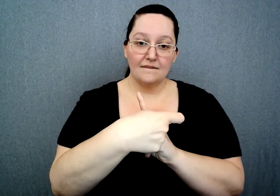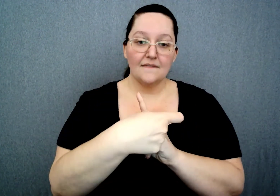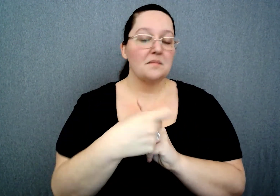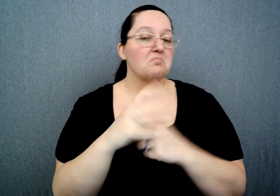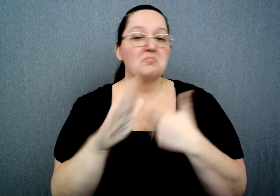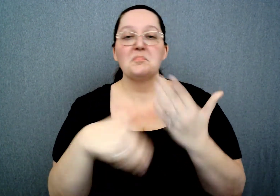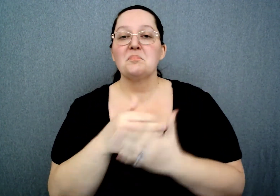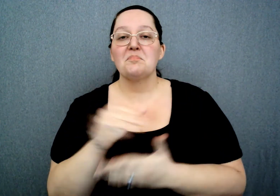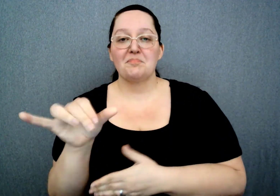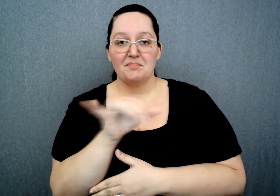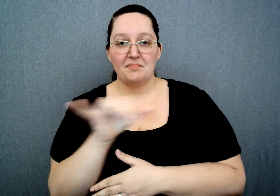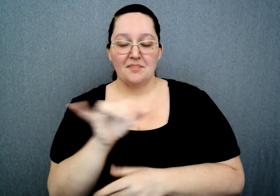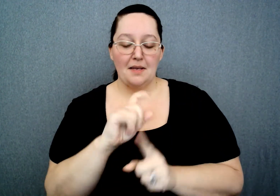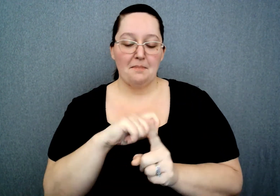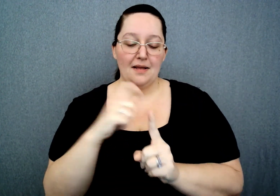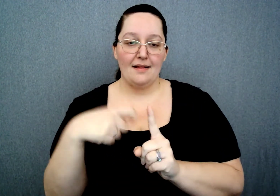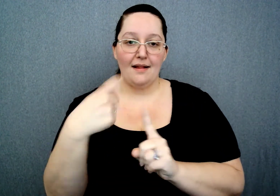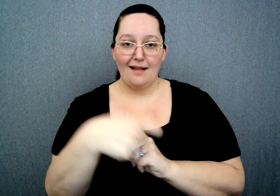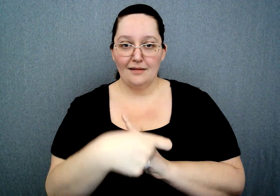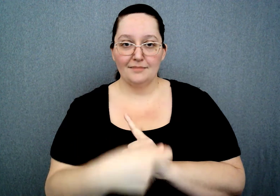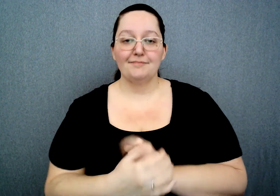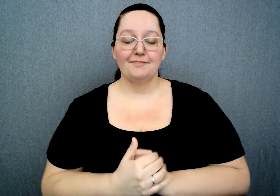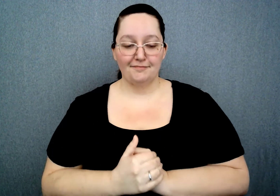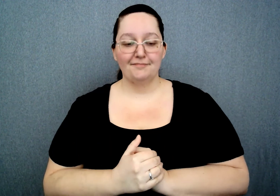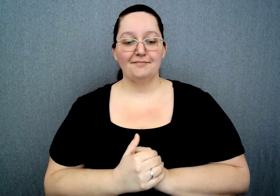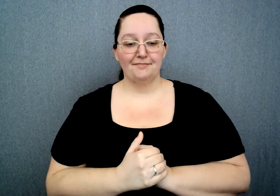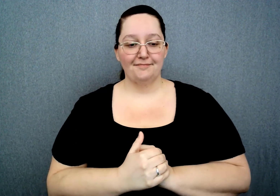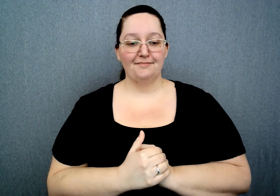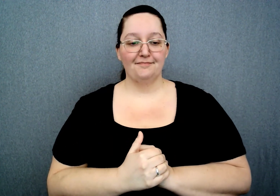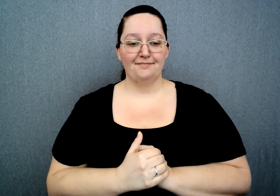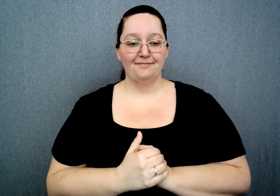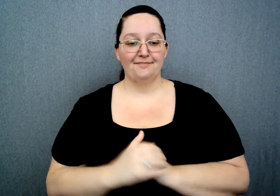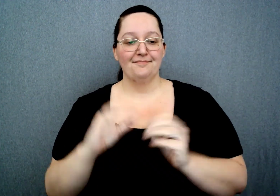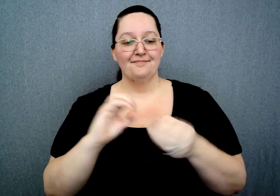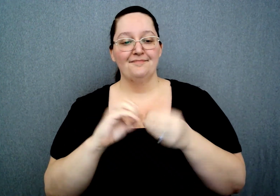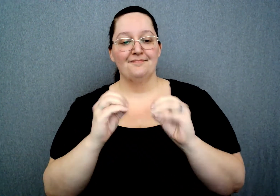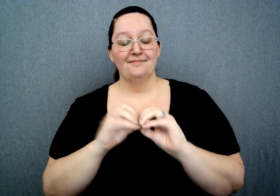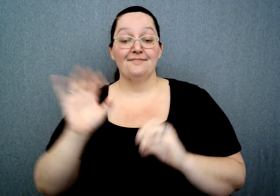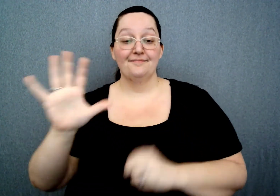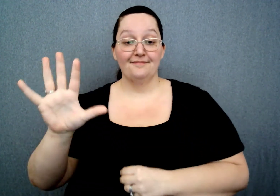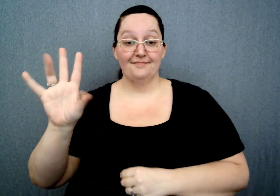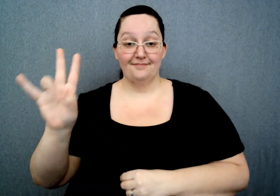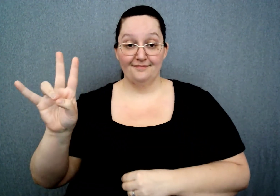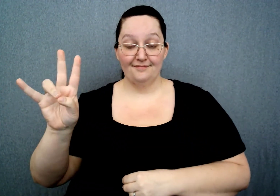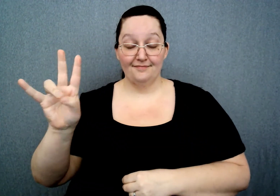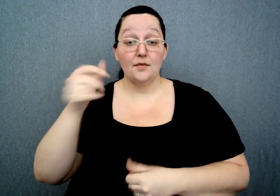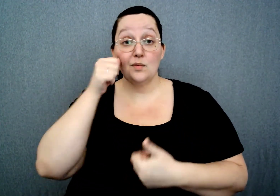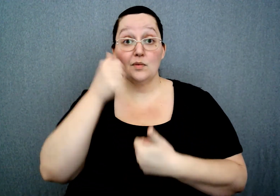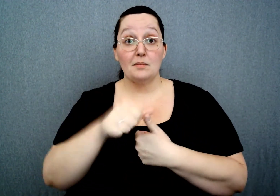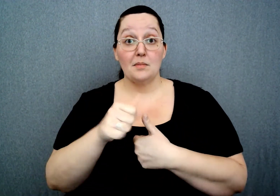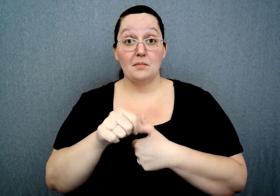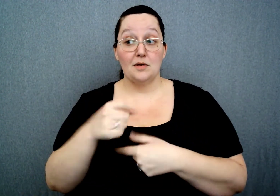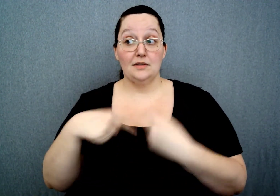a closed X like you would with the sign pencil. Peel 3 times, all the same sign, banana. Number